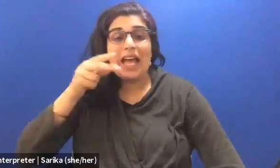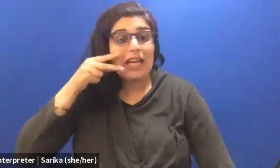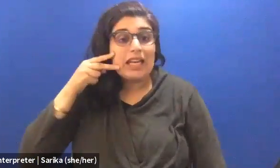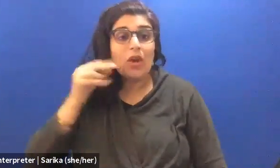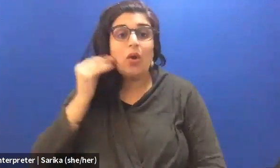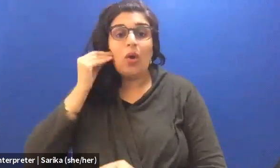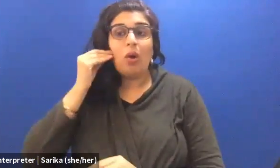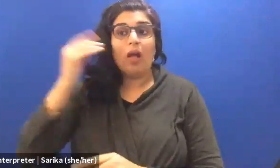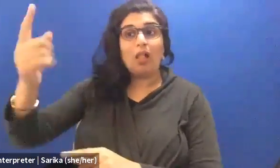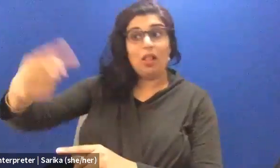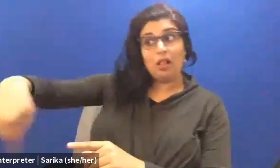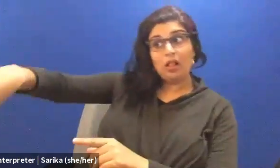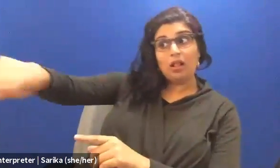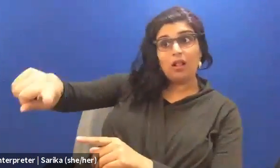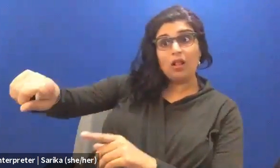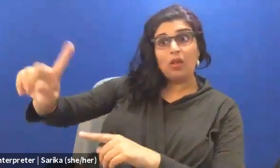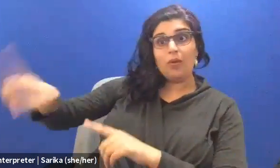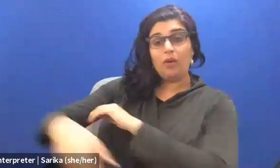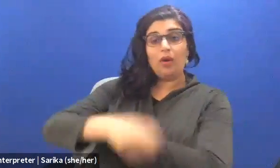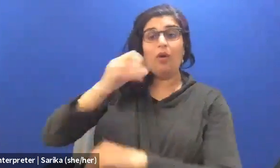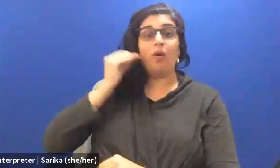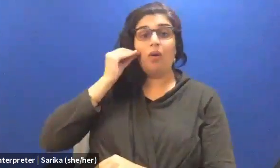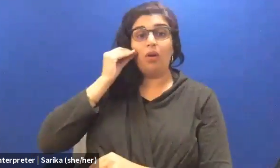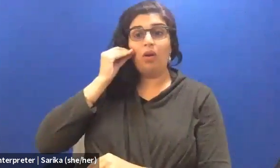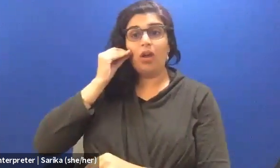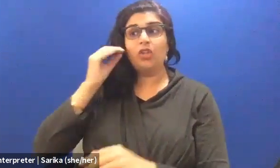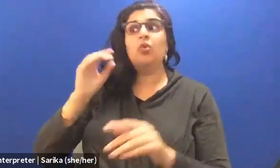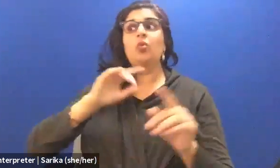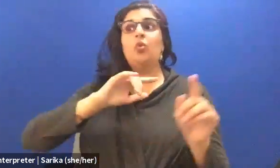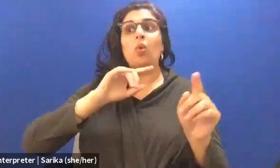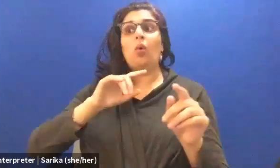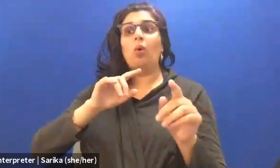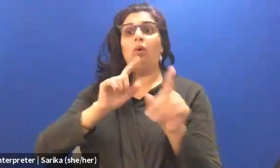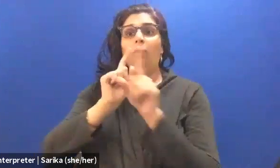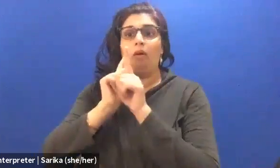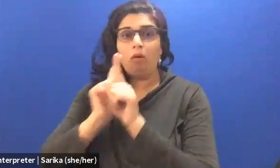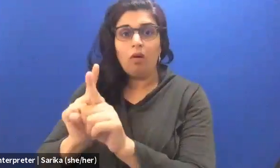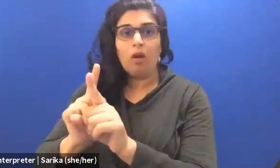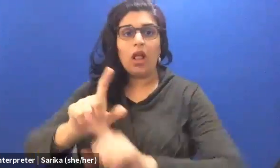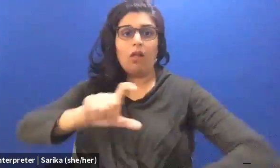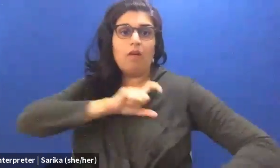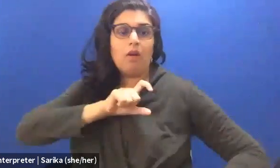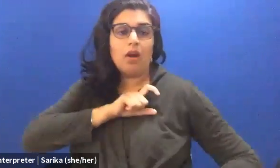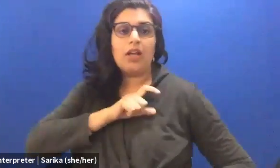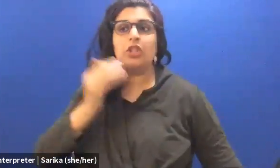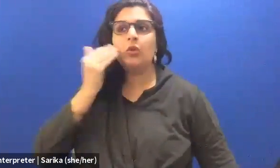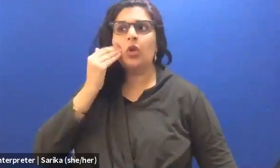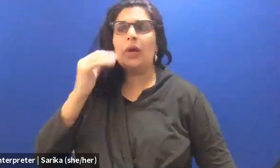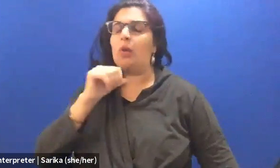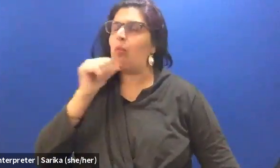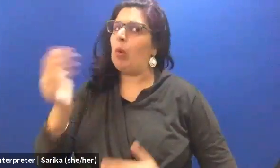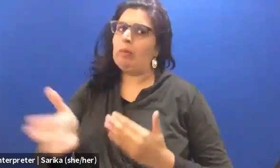of them homes, when you removed a kid, you went with law enforcement because you knew that it was not going to be